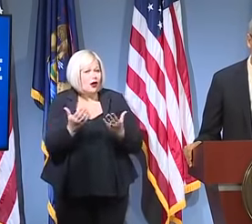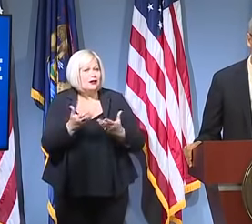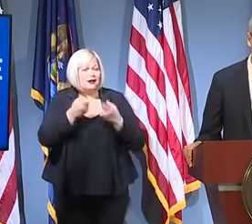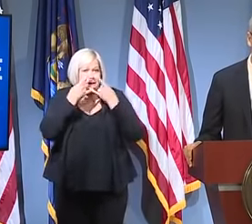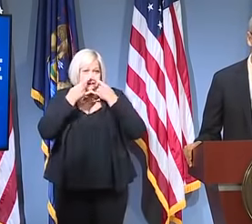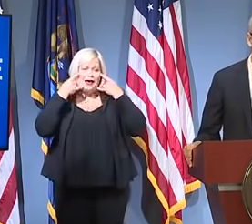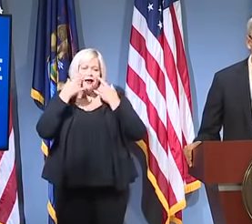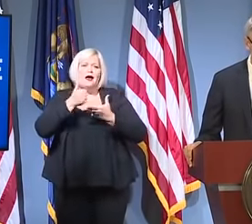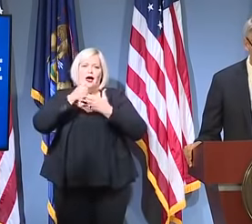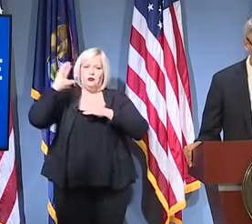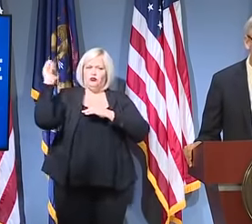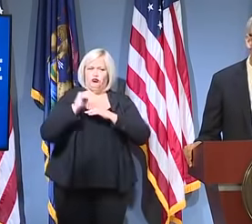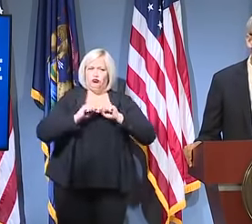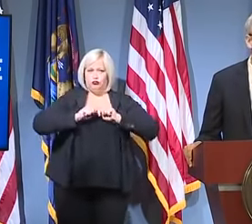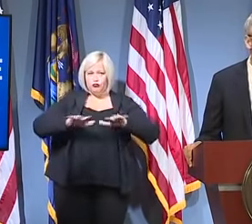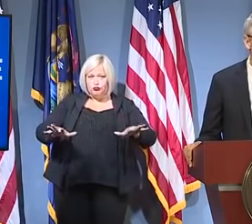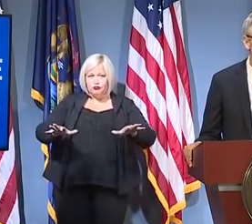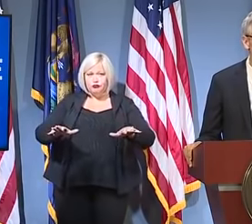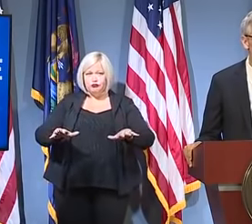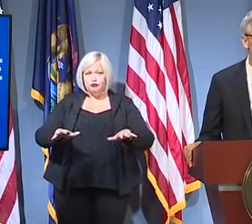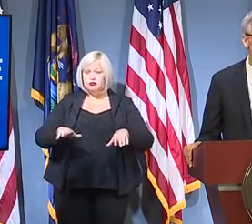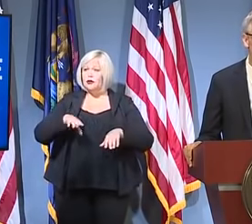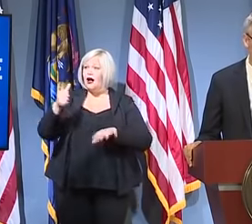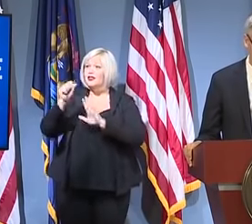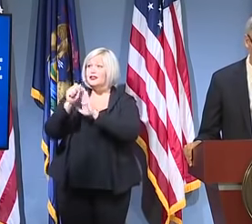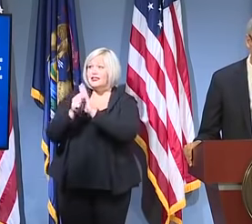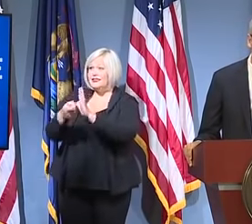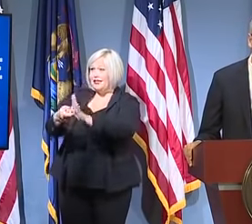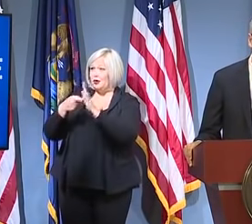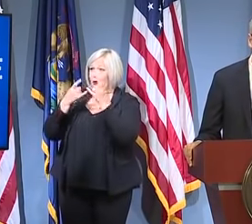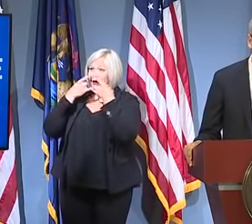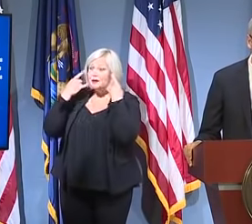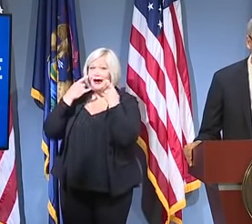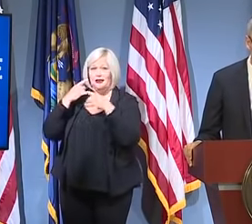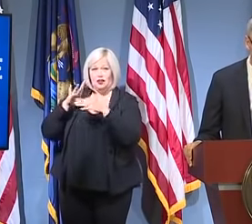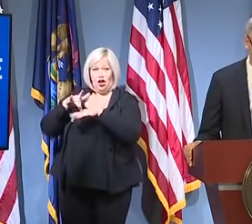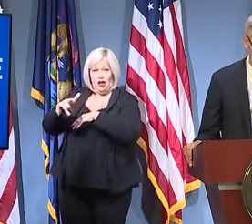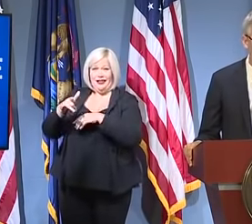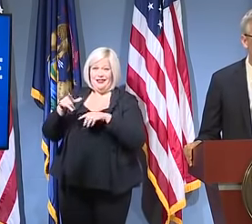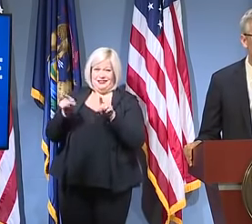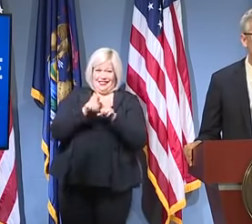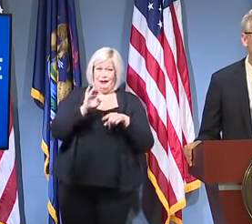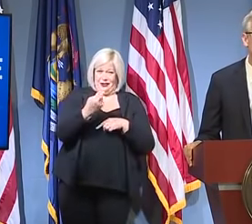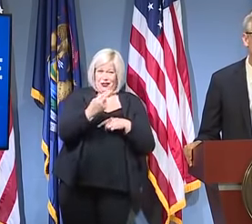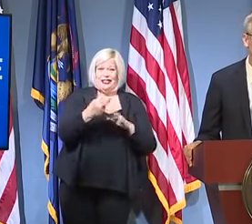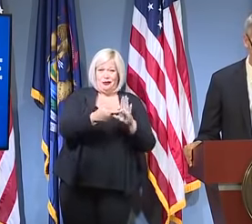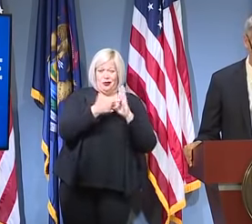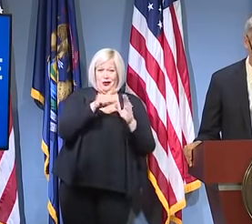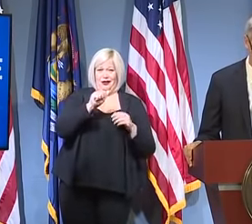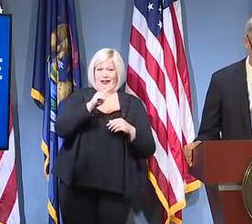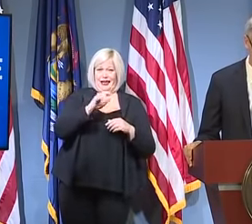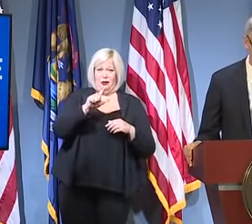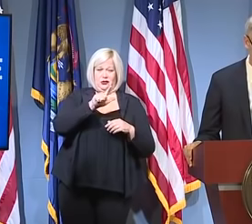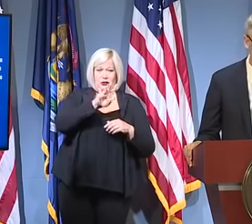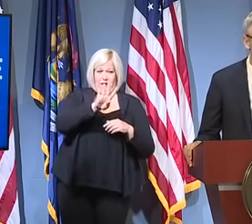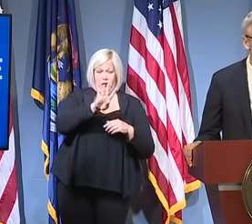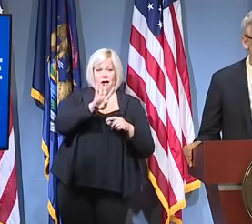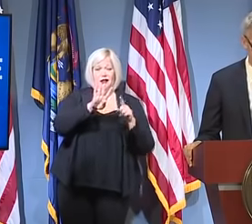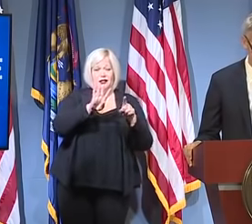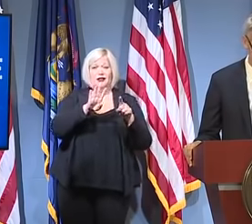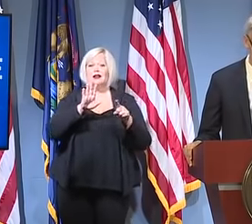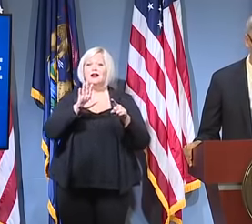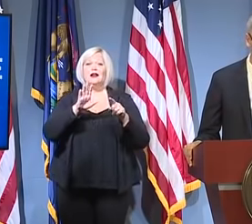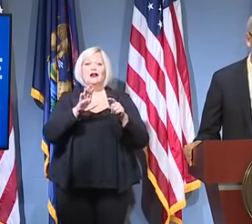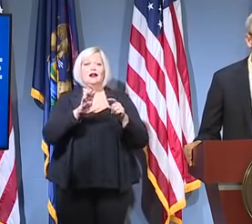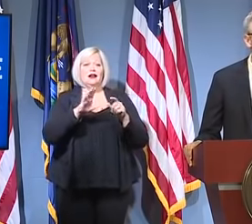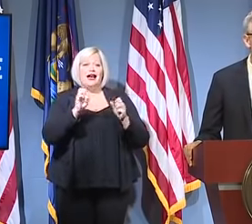spread. States that required masks early, as Michigan did on April 24th, had less growth in COVID than states that